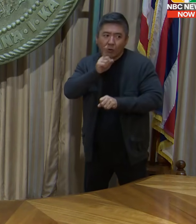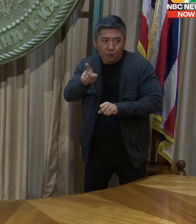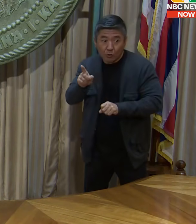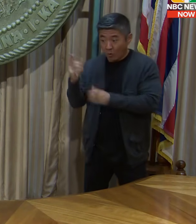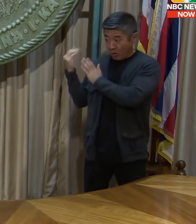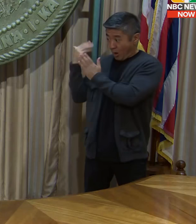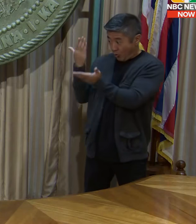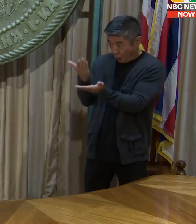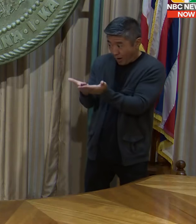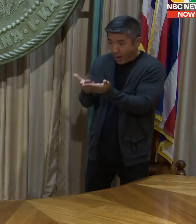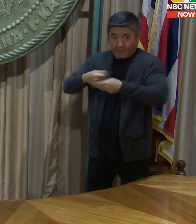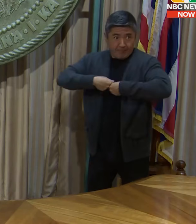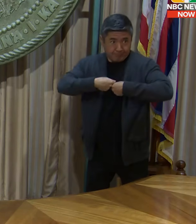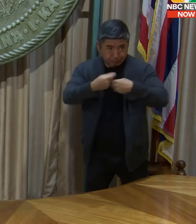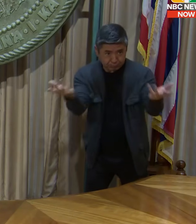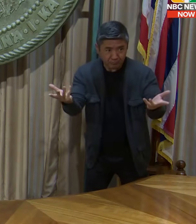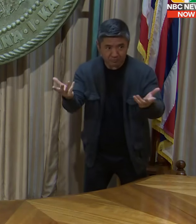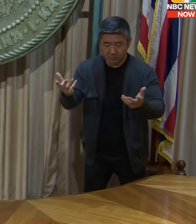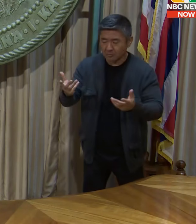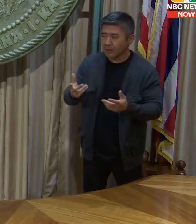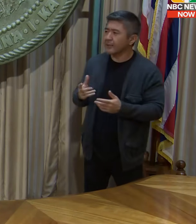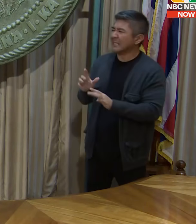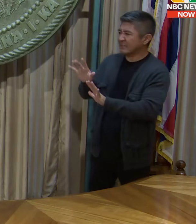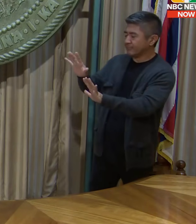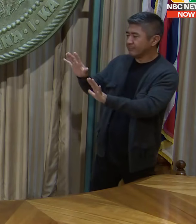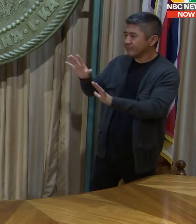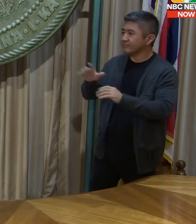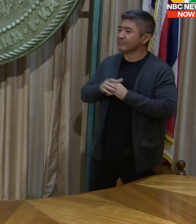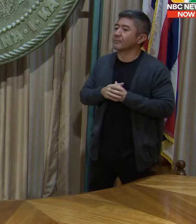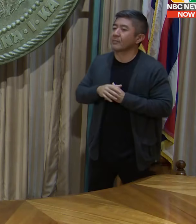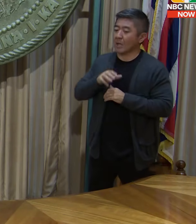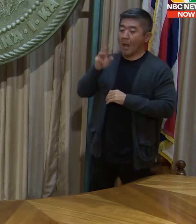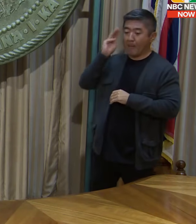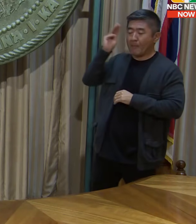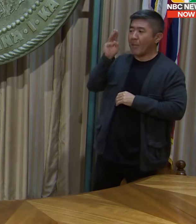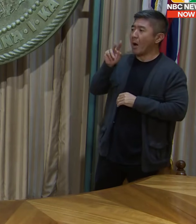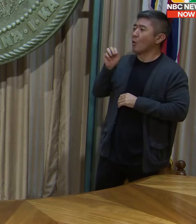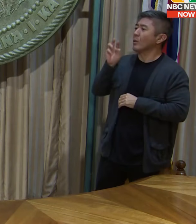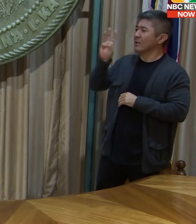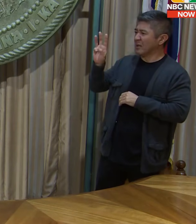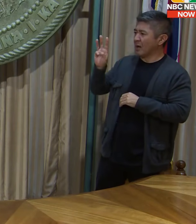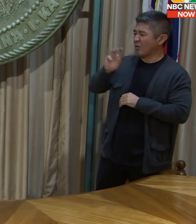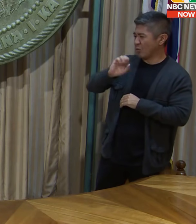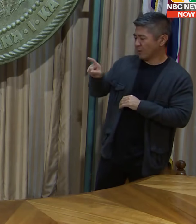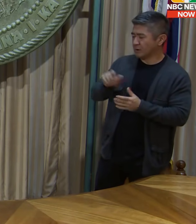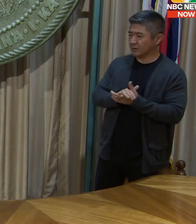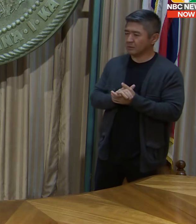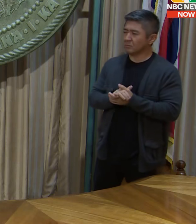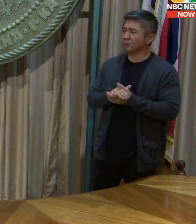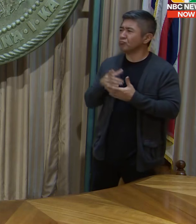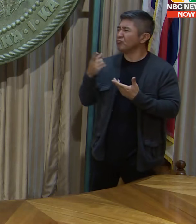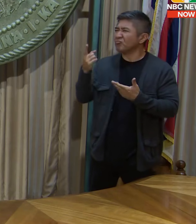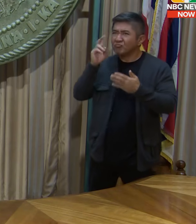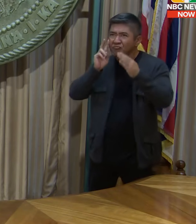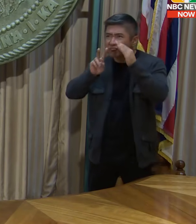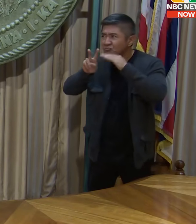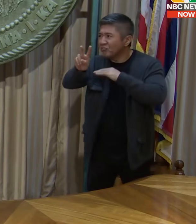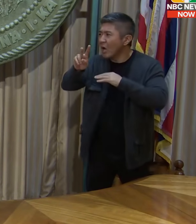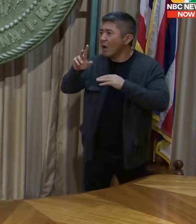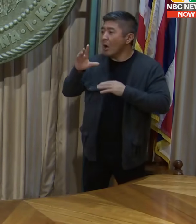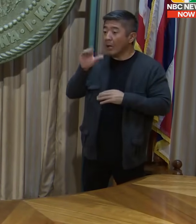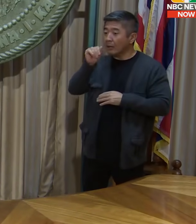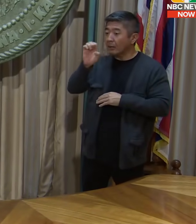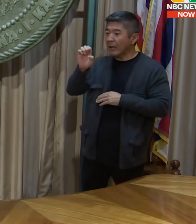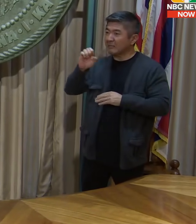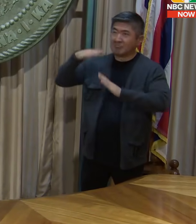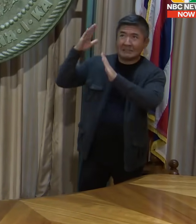Okay, stay right there. This is from Wendy Osher, Maui Now. Any best estimate on when Hawaii cases will peak, and how